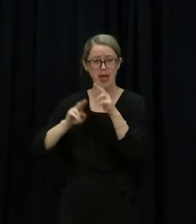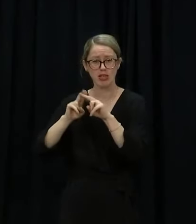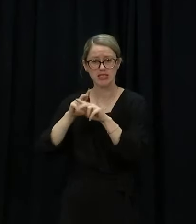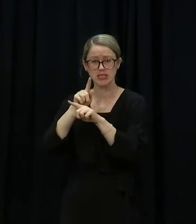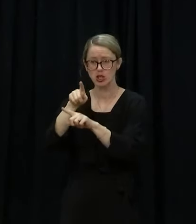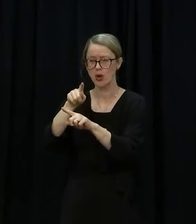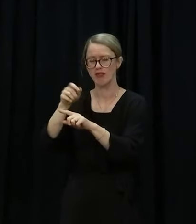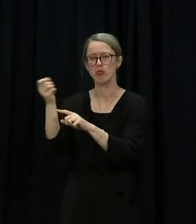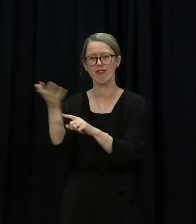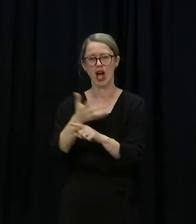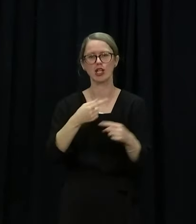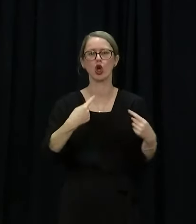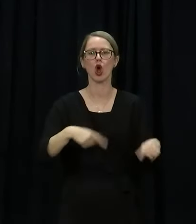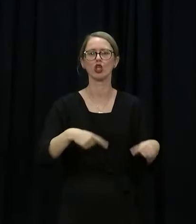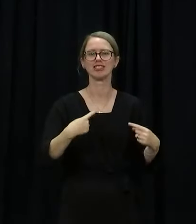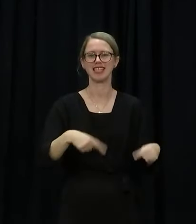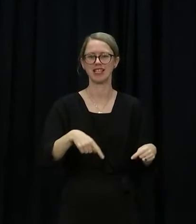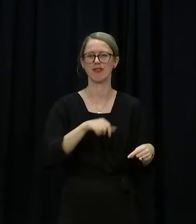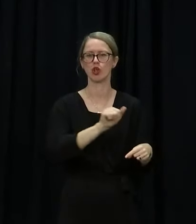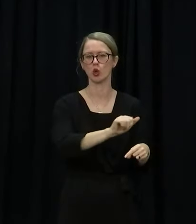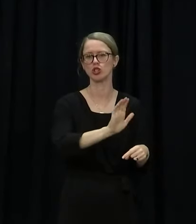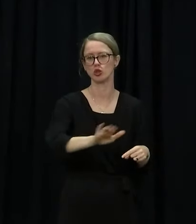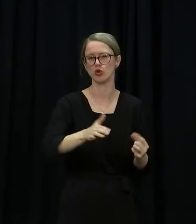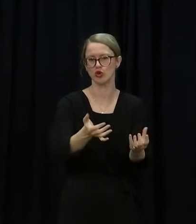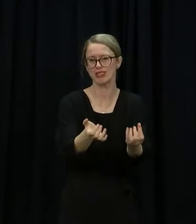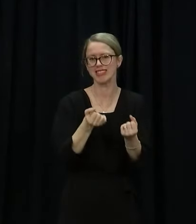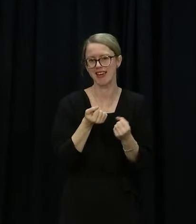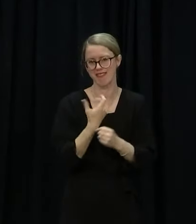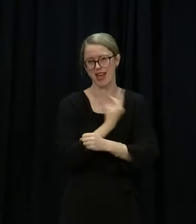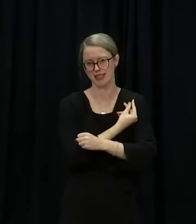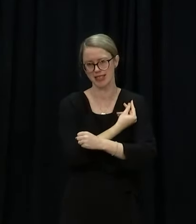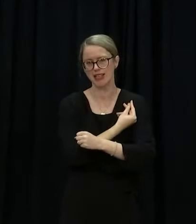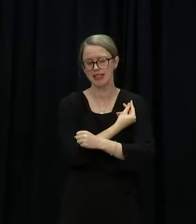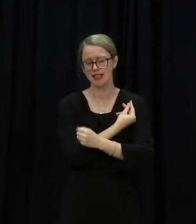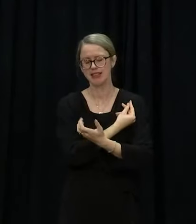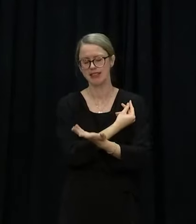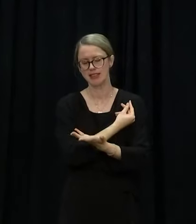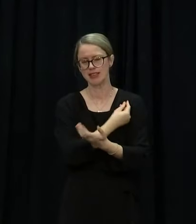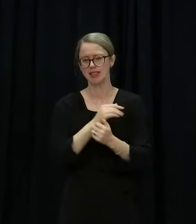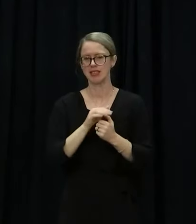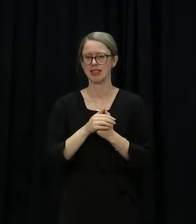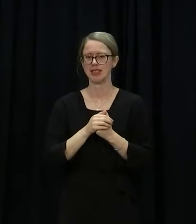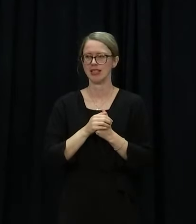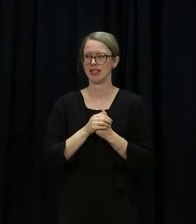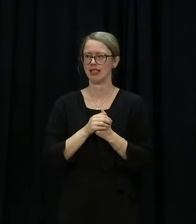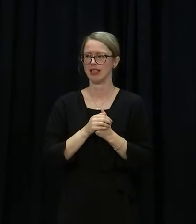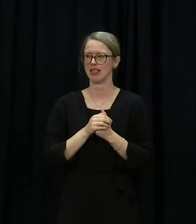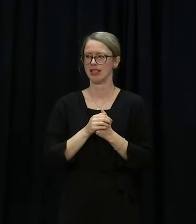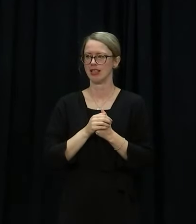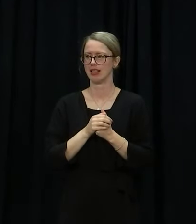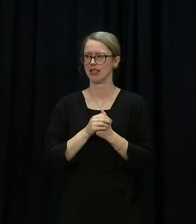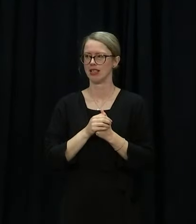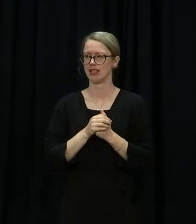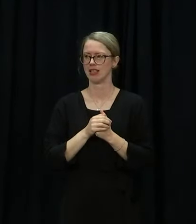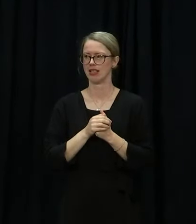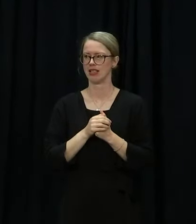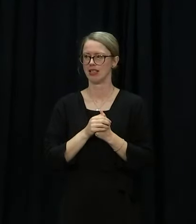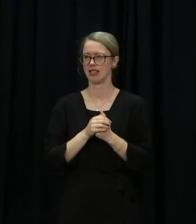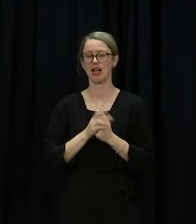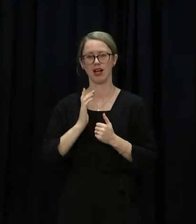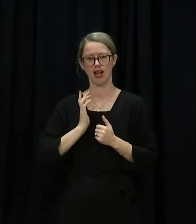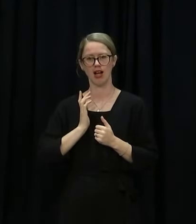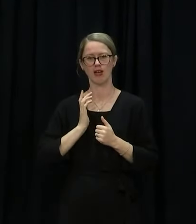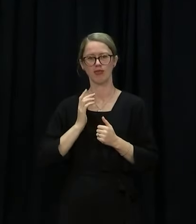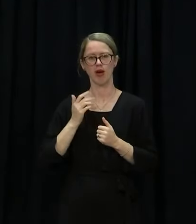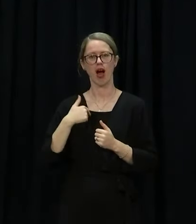course, provide consent for their children is that I would not have been a part of a process in approving